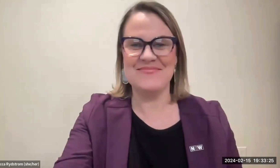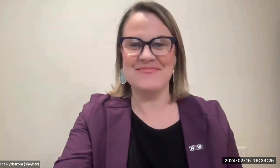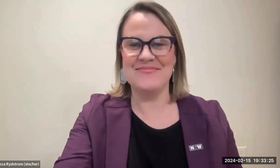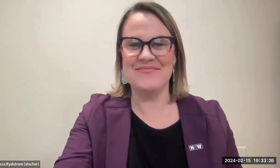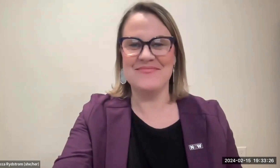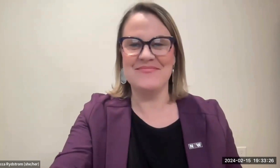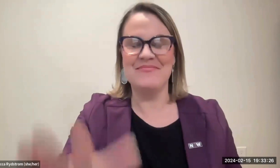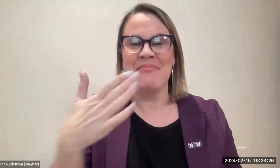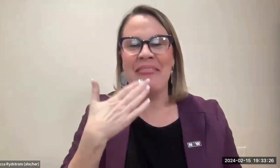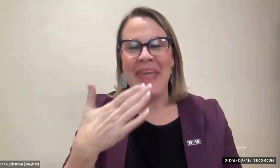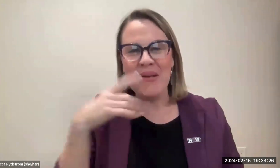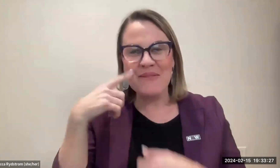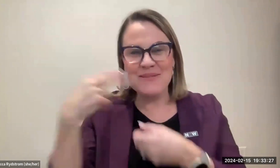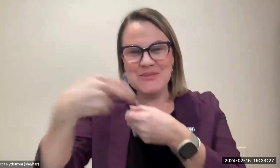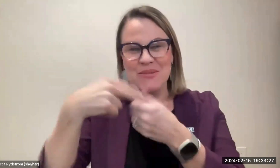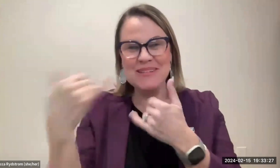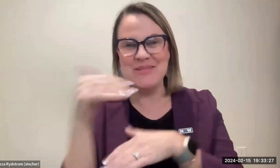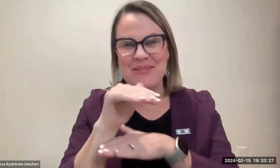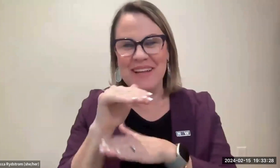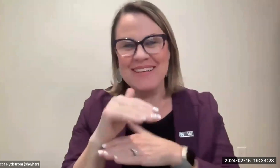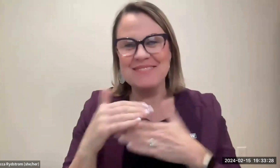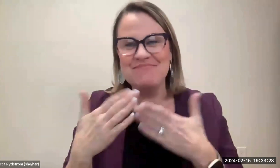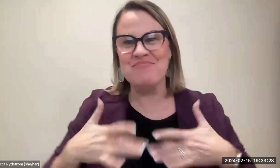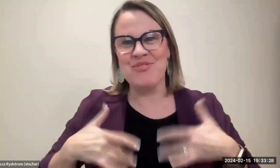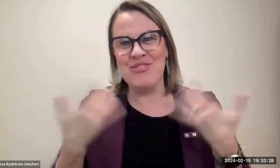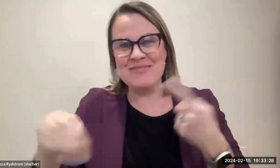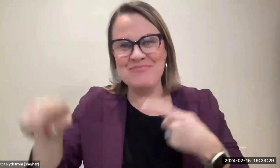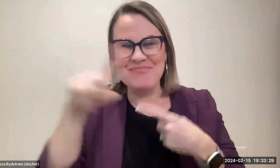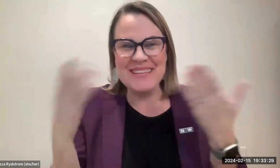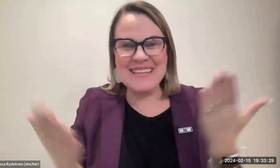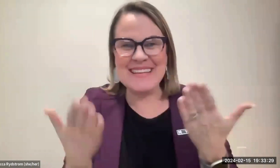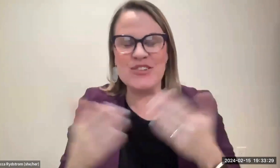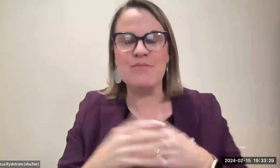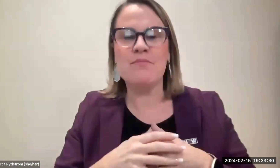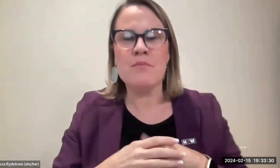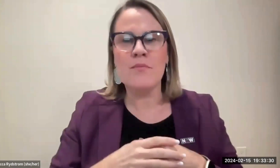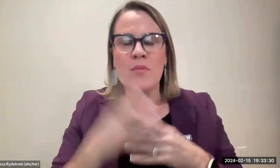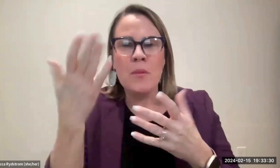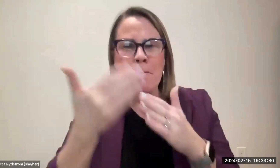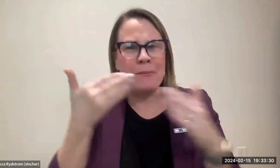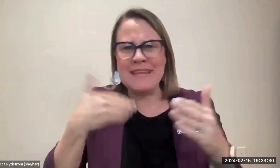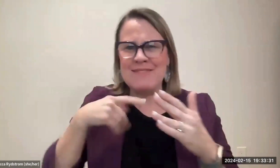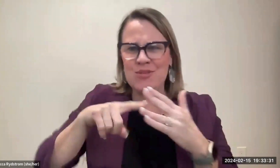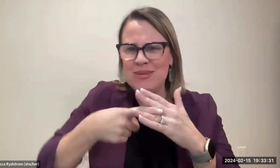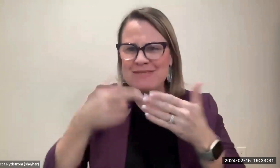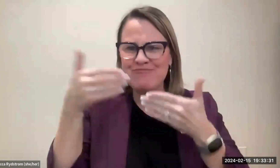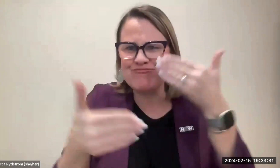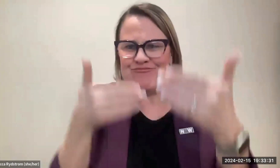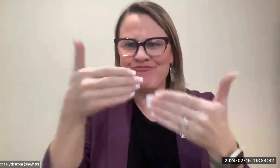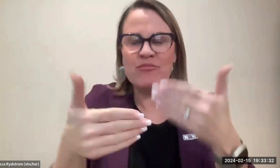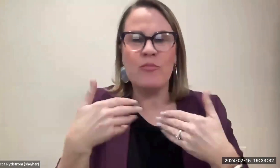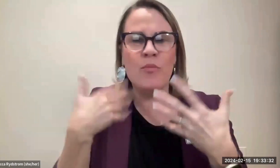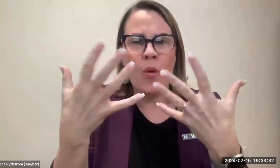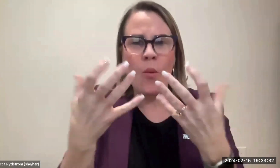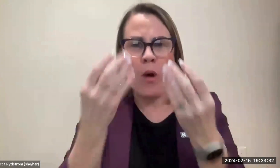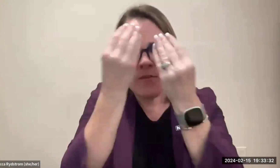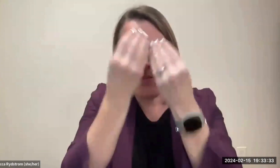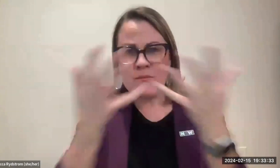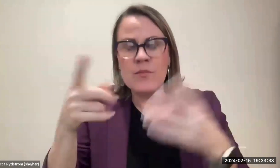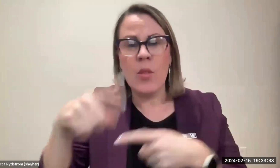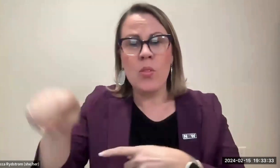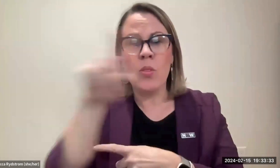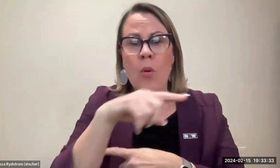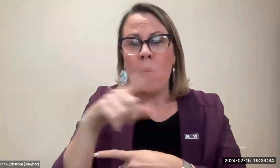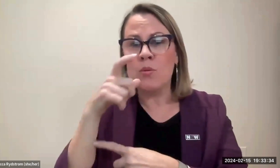Hello and good evening, everyone. Thank you so much for joining us this evening. We're absolutely thrilled to have you here with us. Before